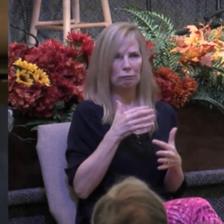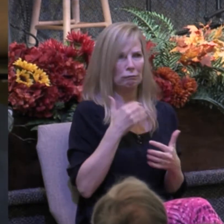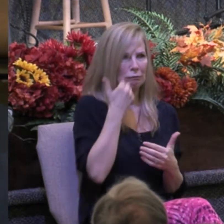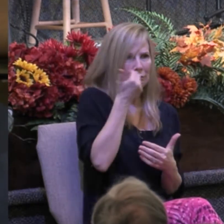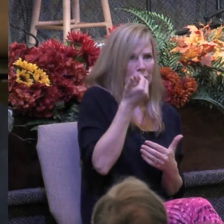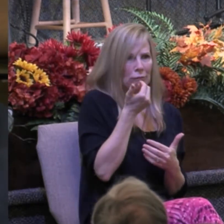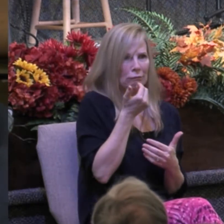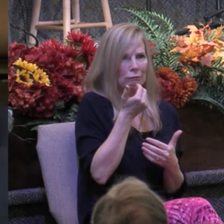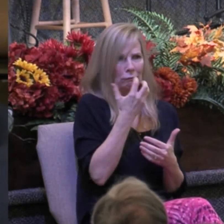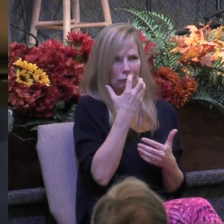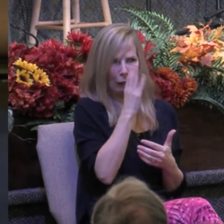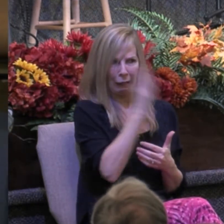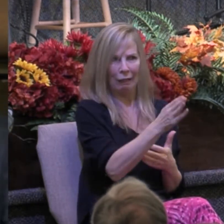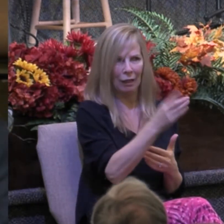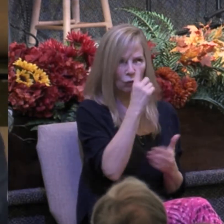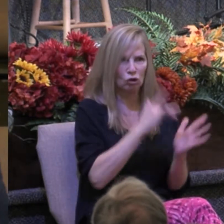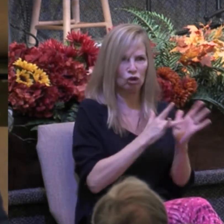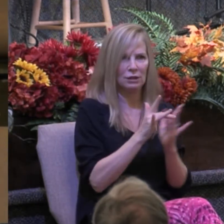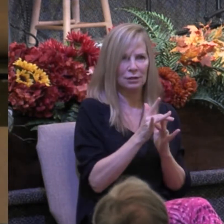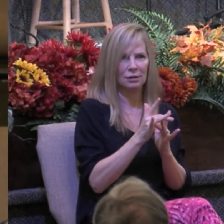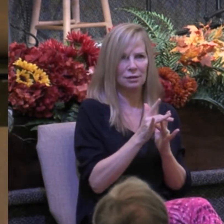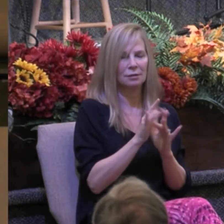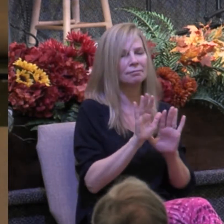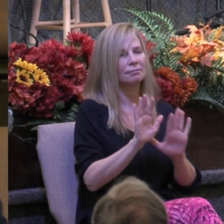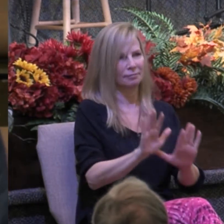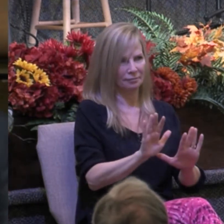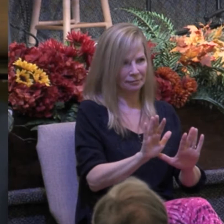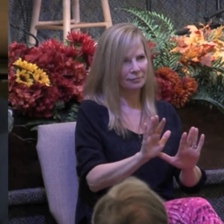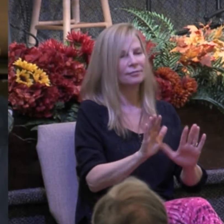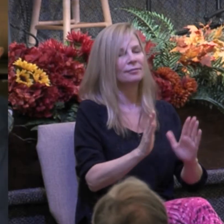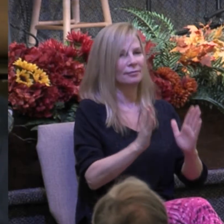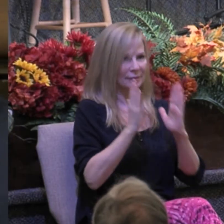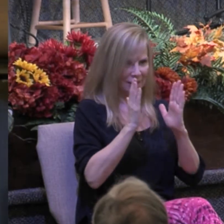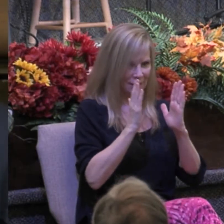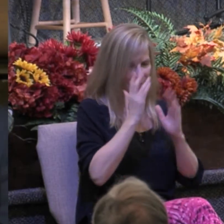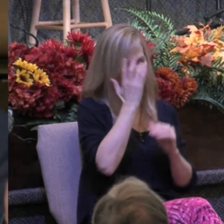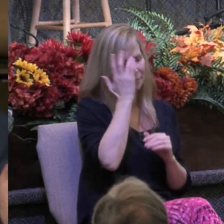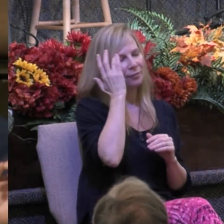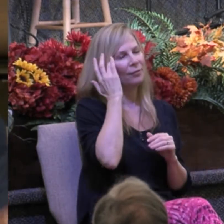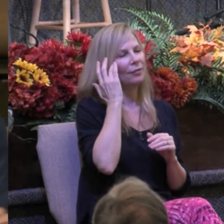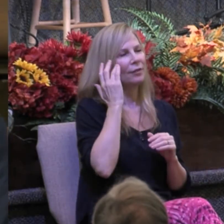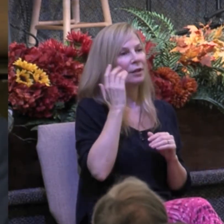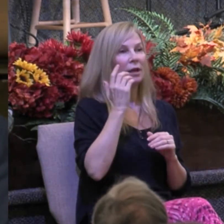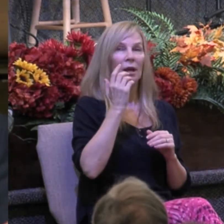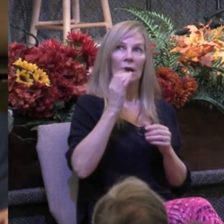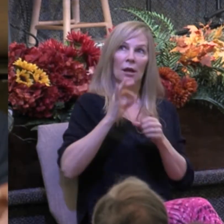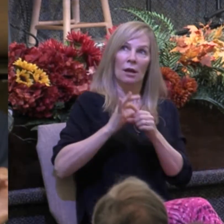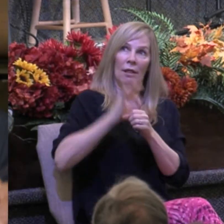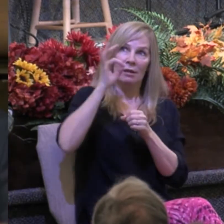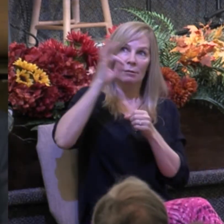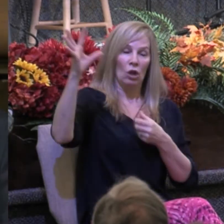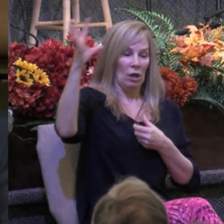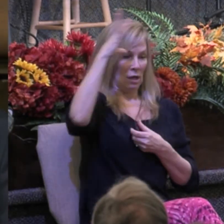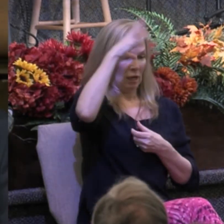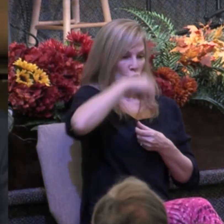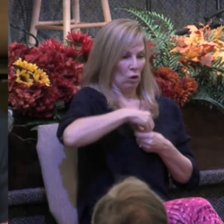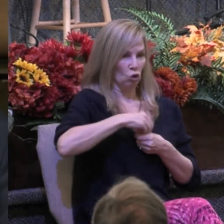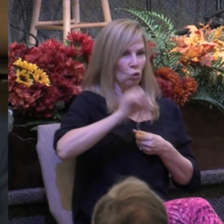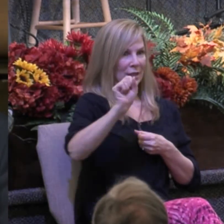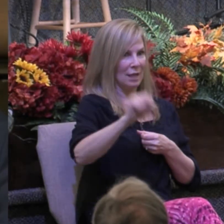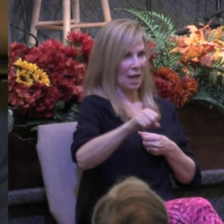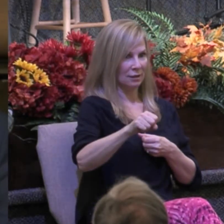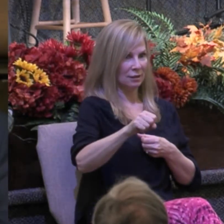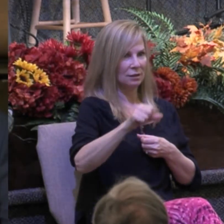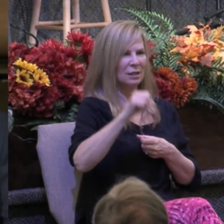Christ. Well, then listen very closely. Just because the Spirit of God indwells you doesn't make